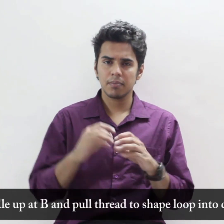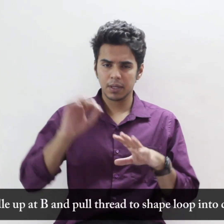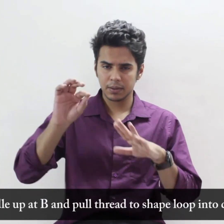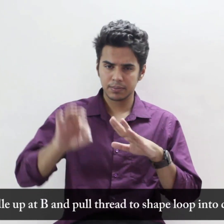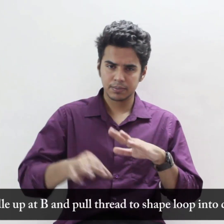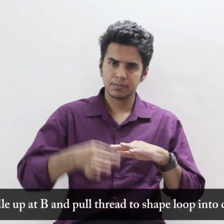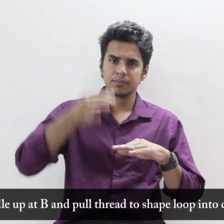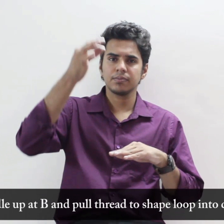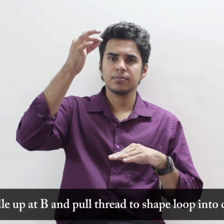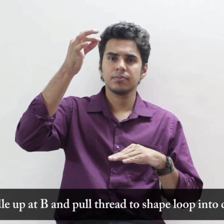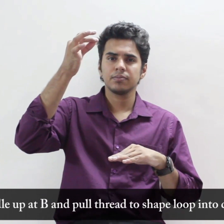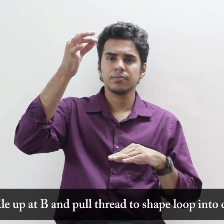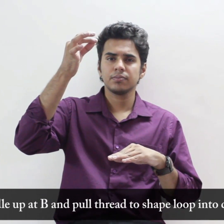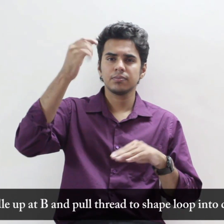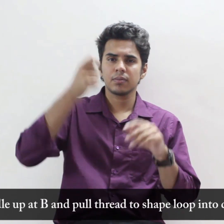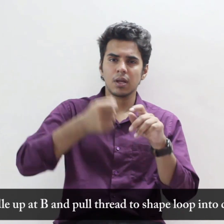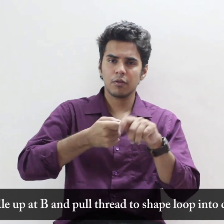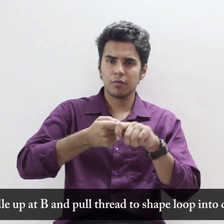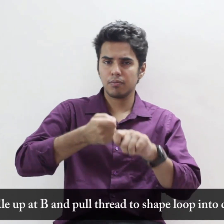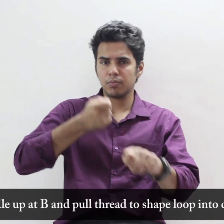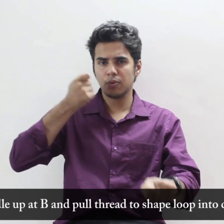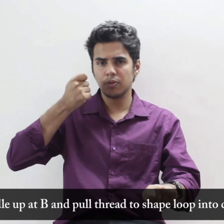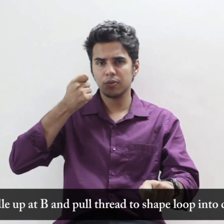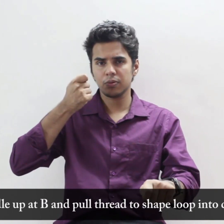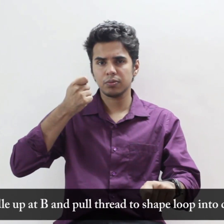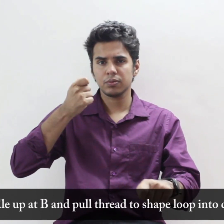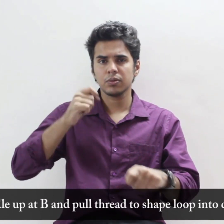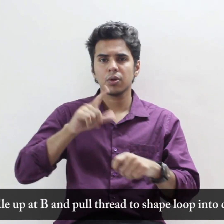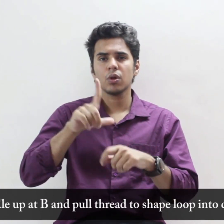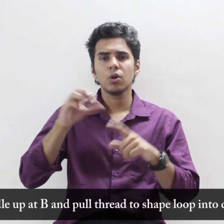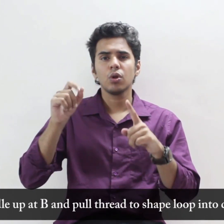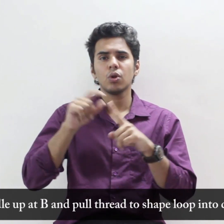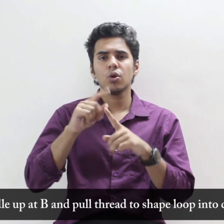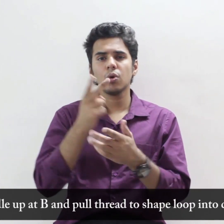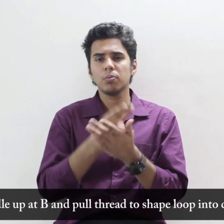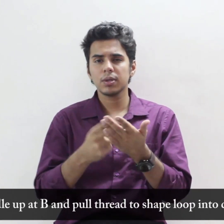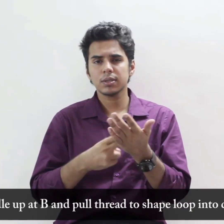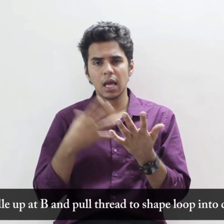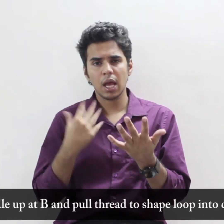Bring needle up at B and pull thread to shape loop into desired shape.